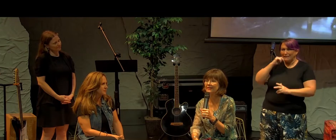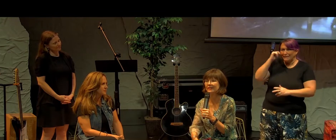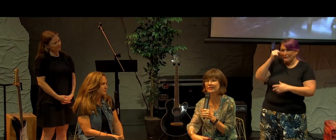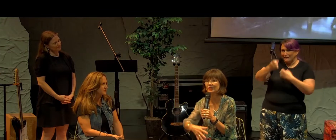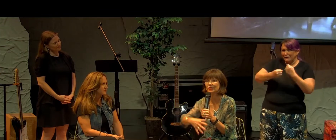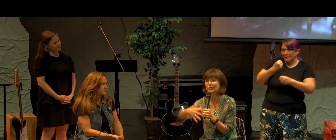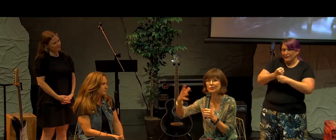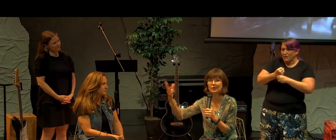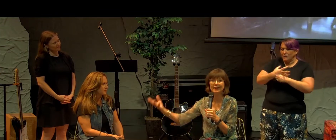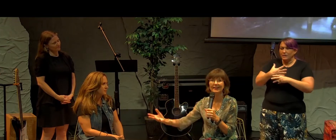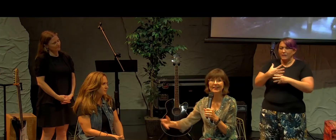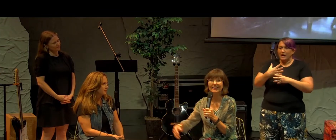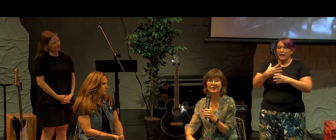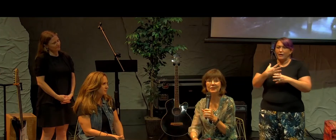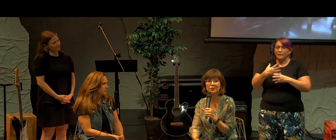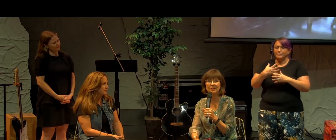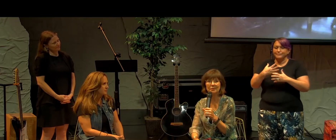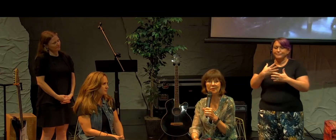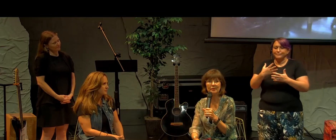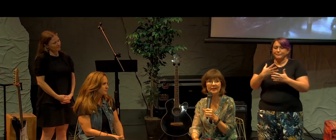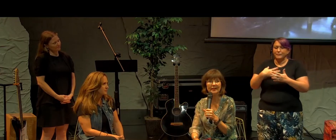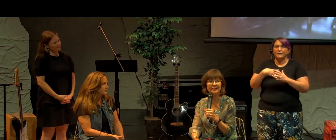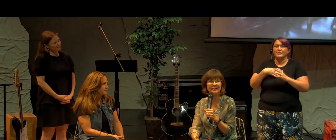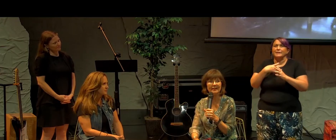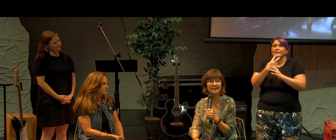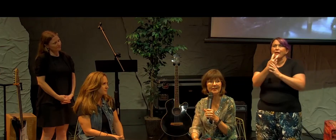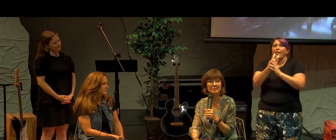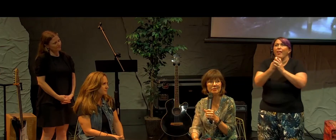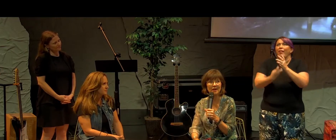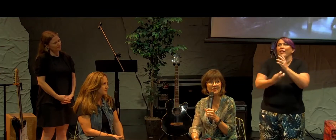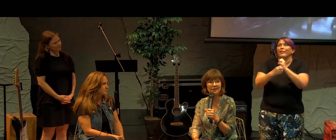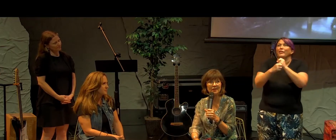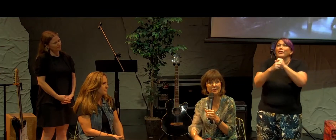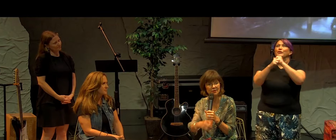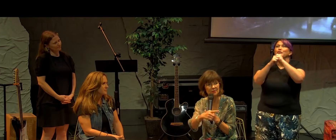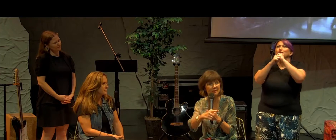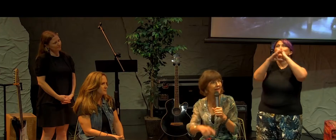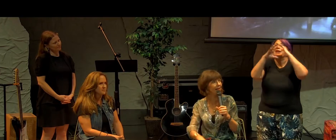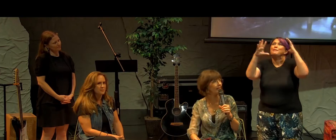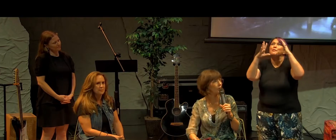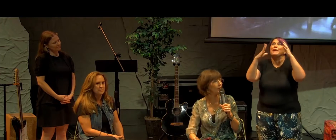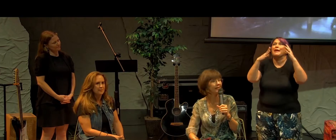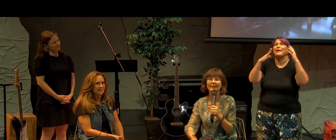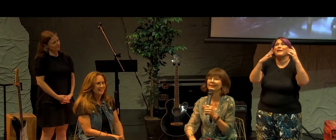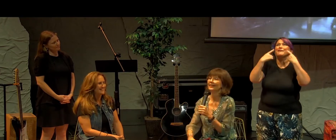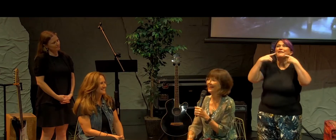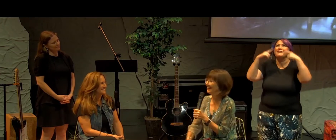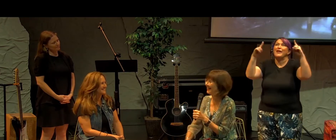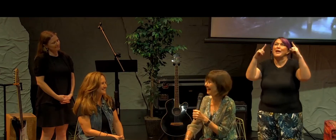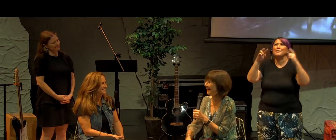completely sucked into, you know, the dream of being a famous rock star. Christian made it. I didn't quite.